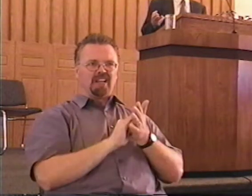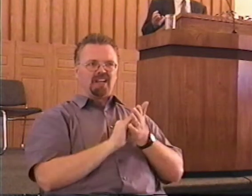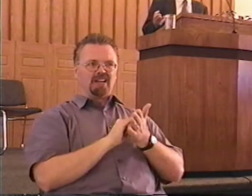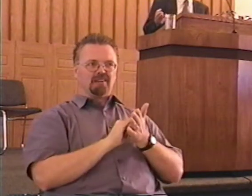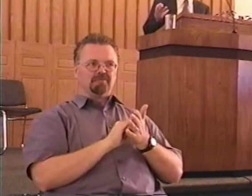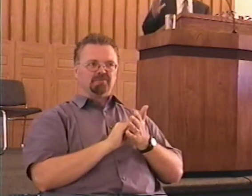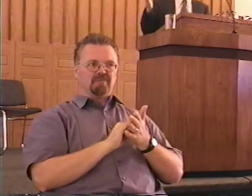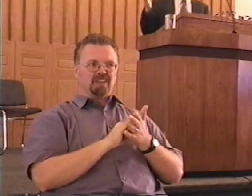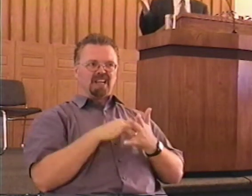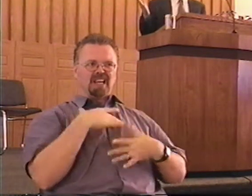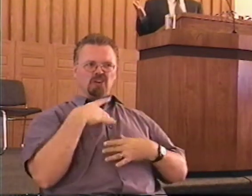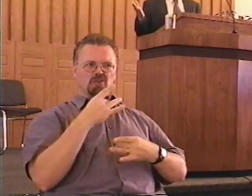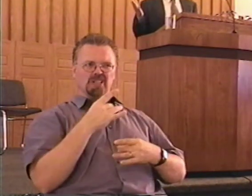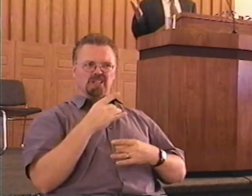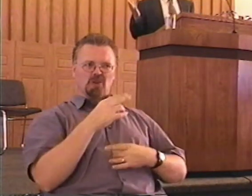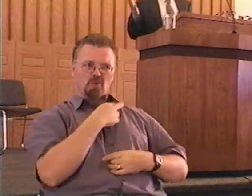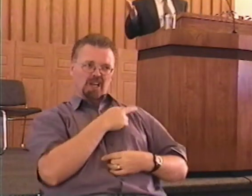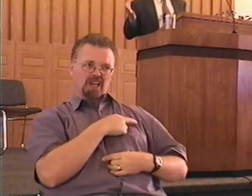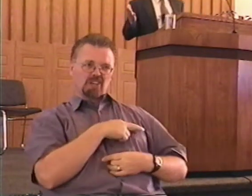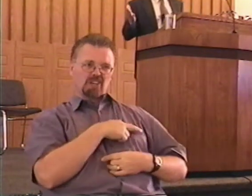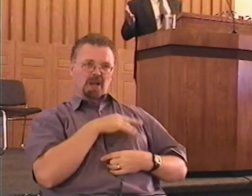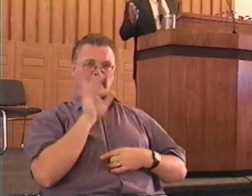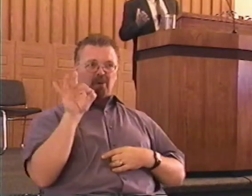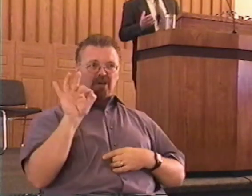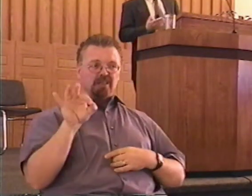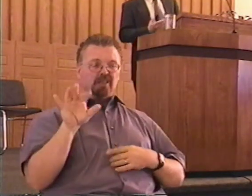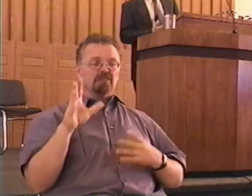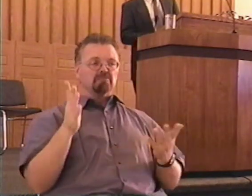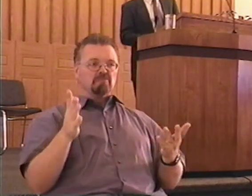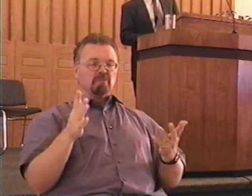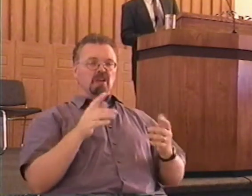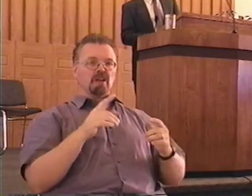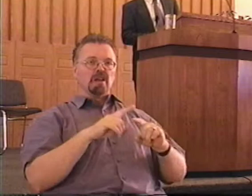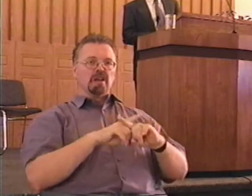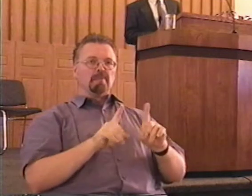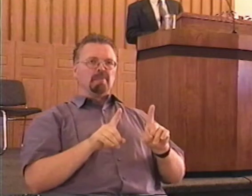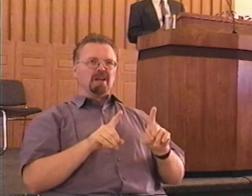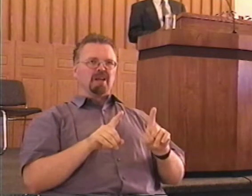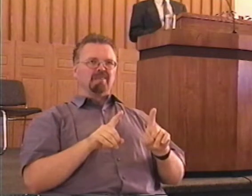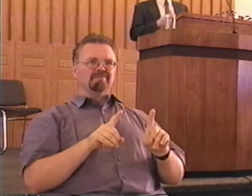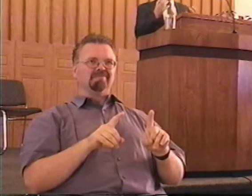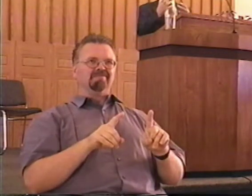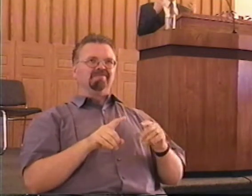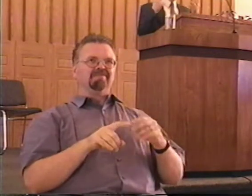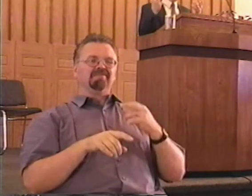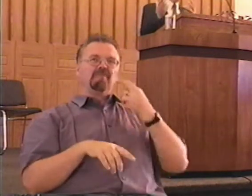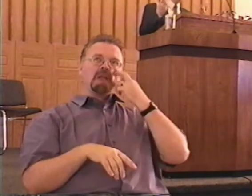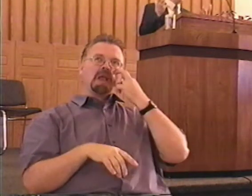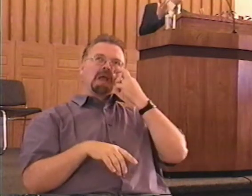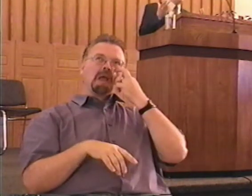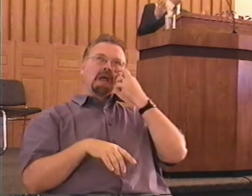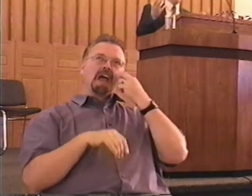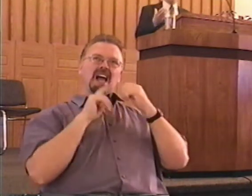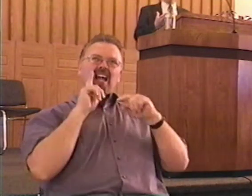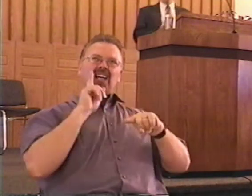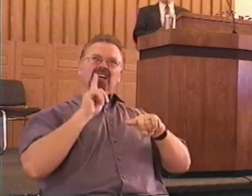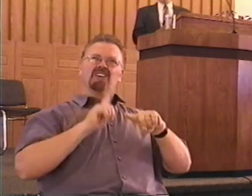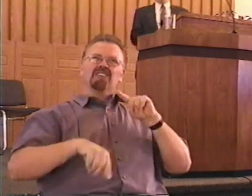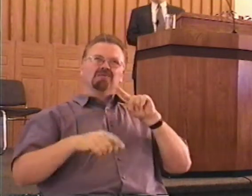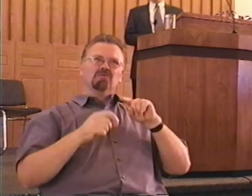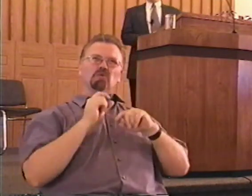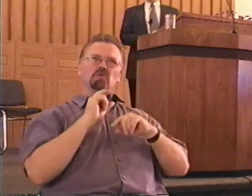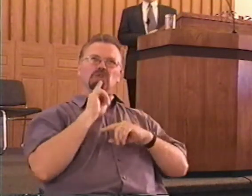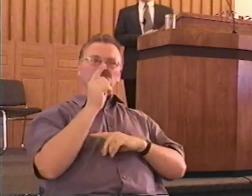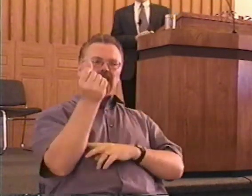preaching, and yet an ignorance of the gospel in any living and vital sense. I could have never